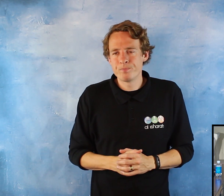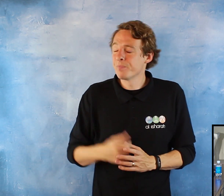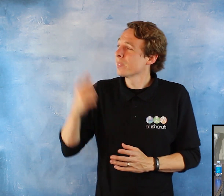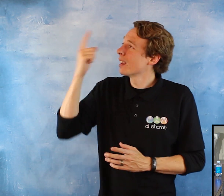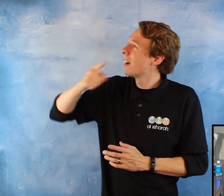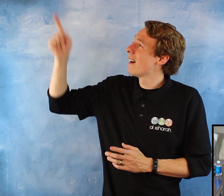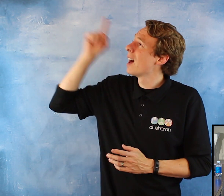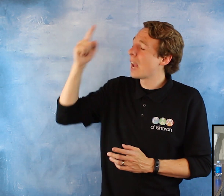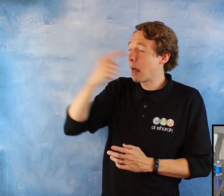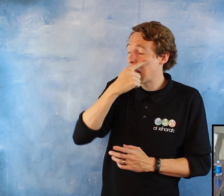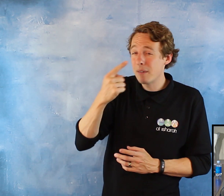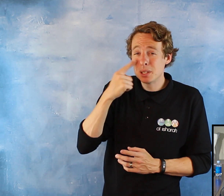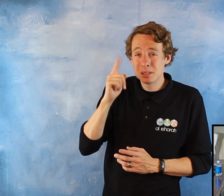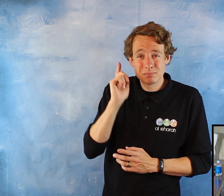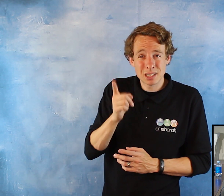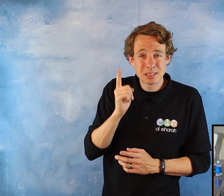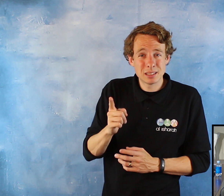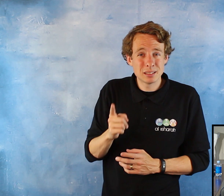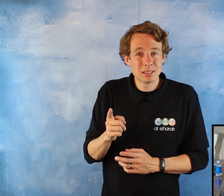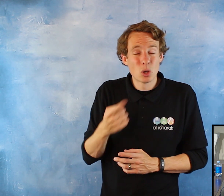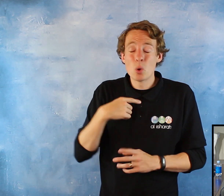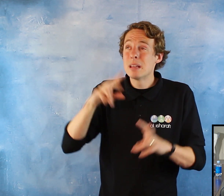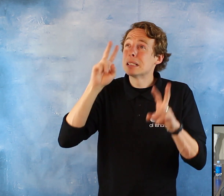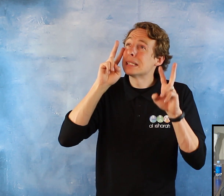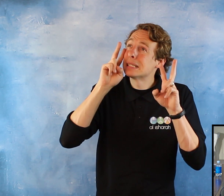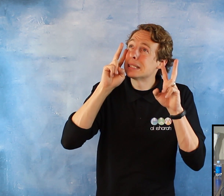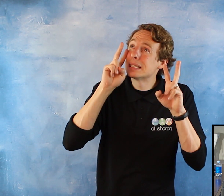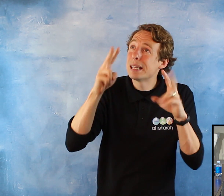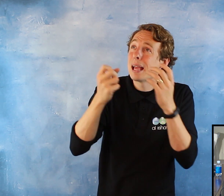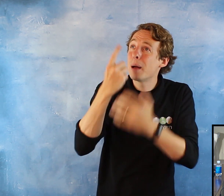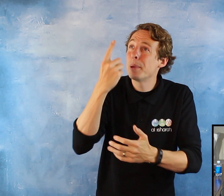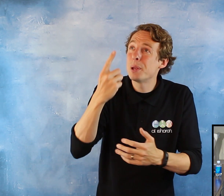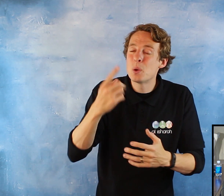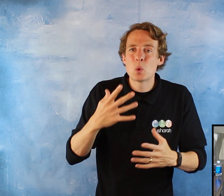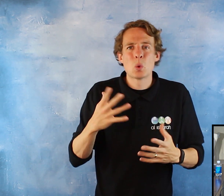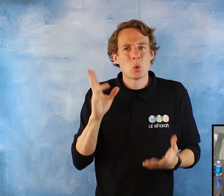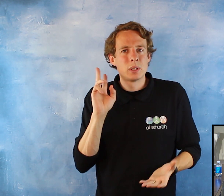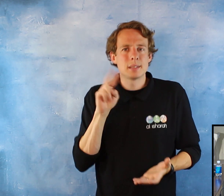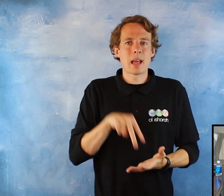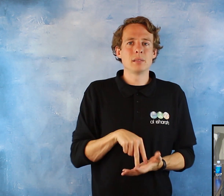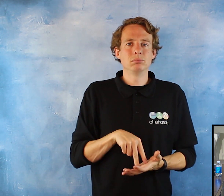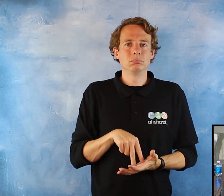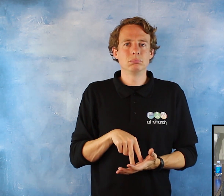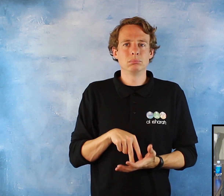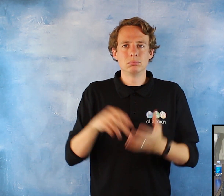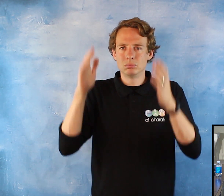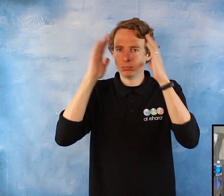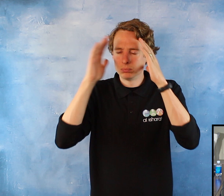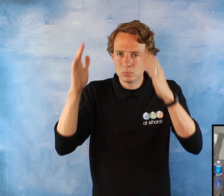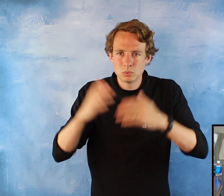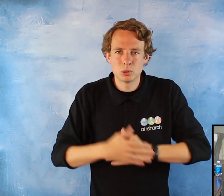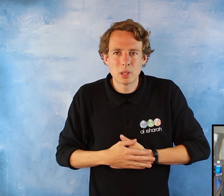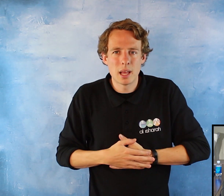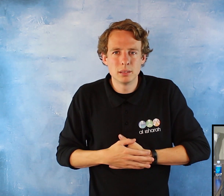stand up and pray. So it is very recommended, very strong sunnah to pray Salatul Kusuf,